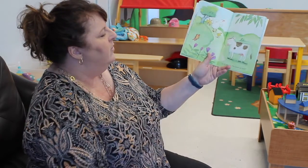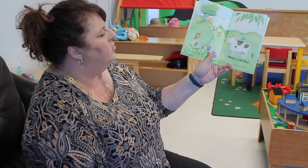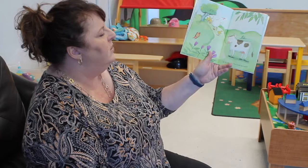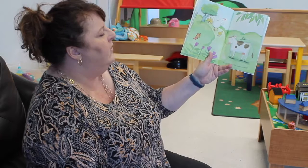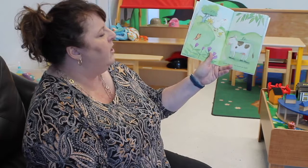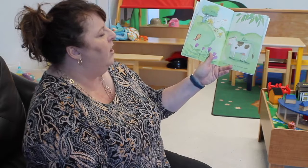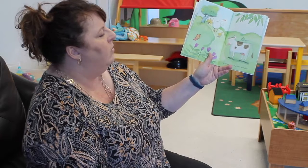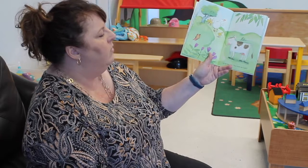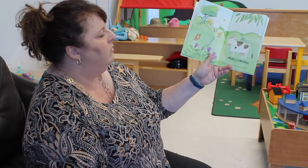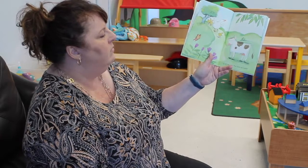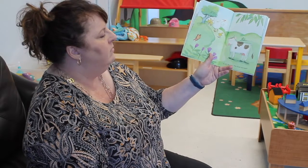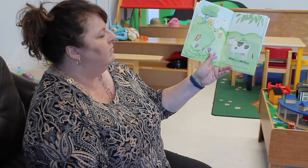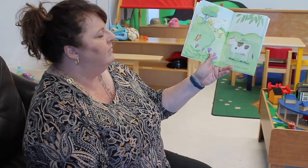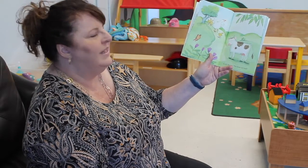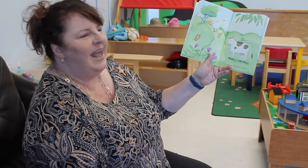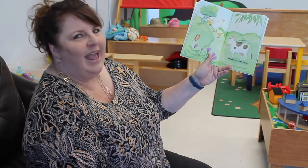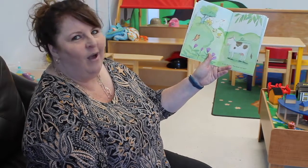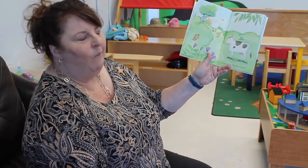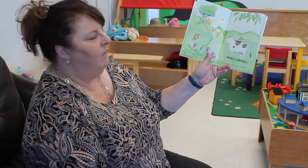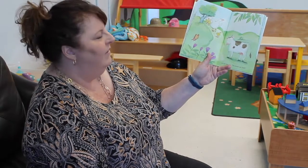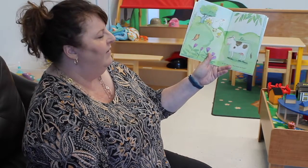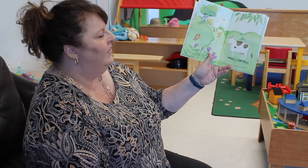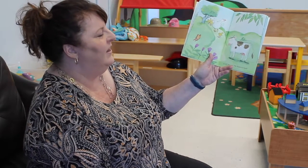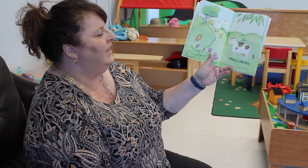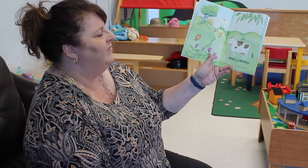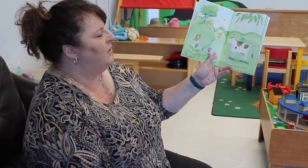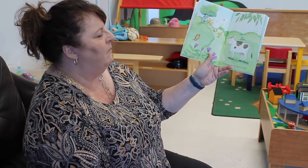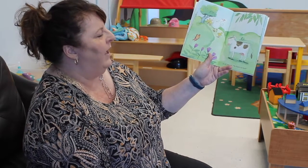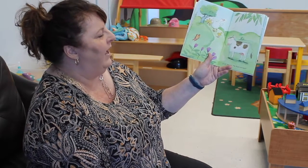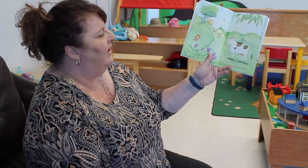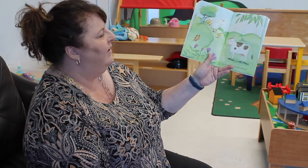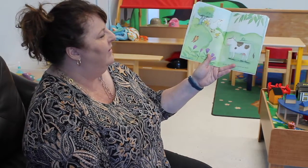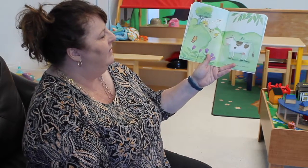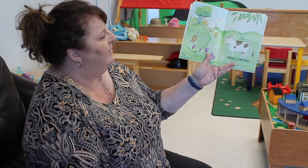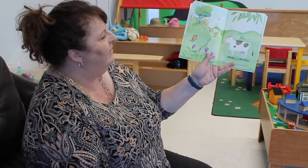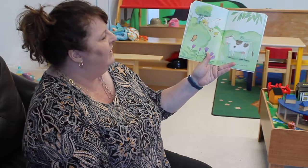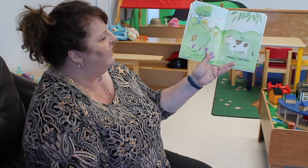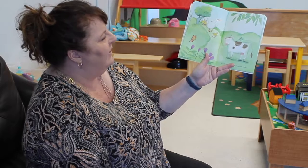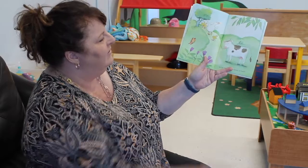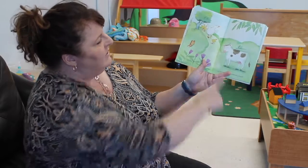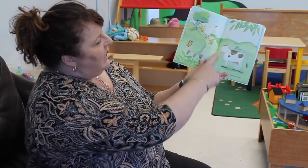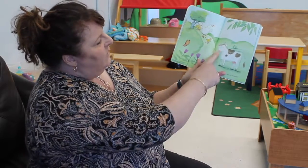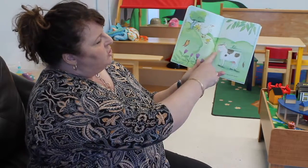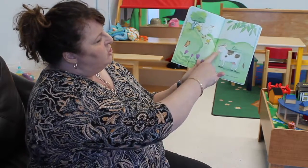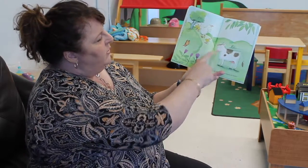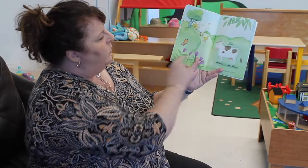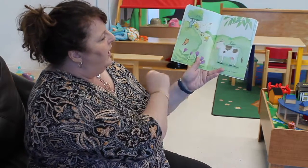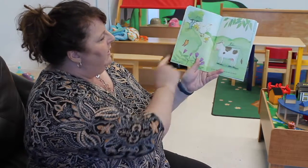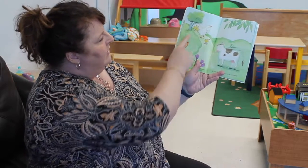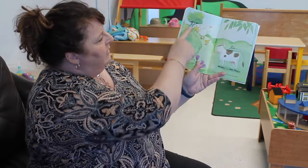To tell the crow, the cow, the leaves are back. Look at that. There's the cow who's chewing away.